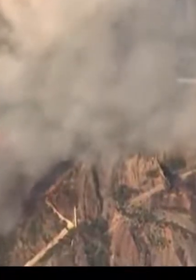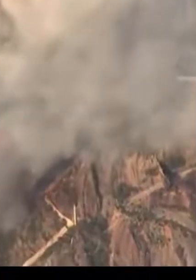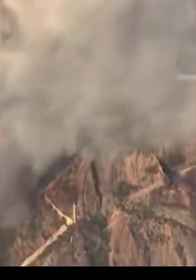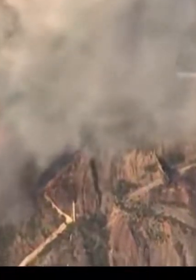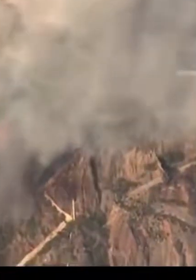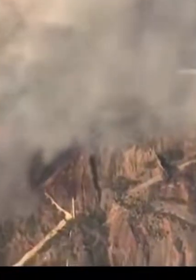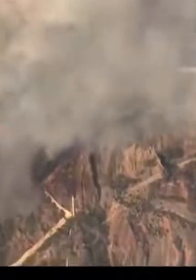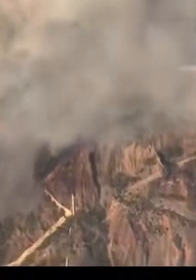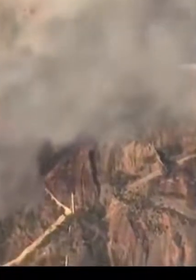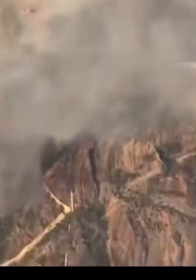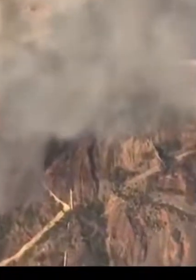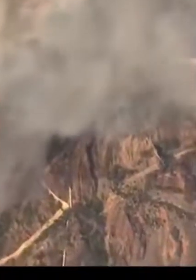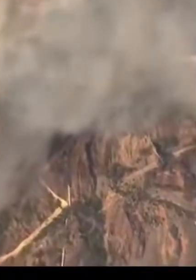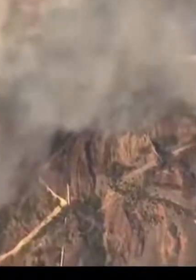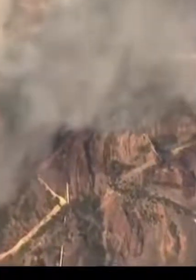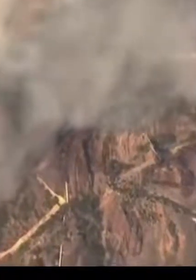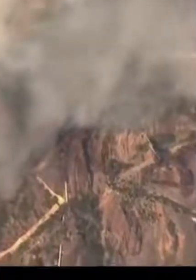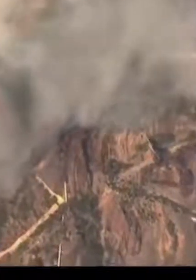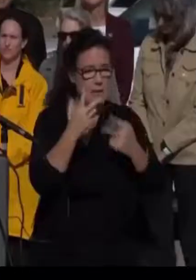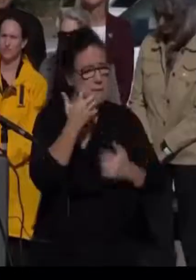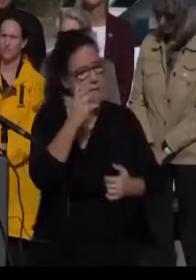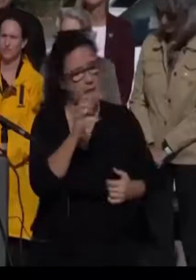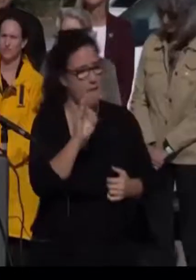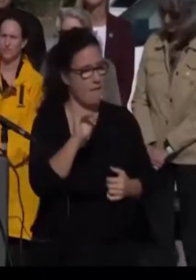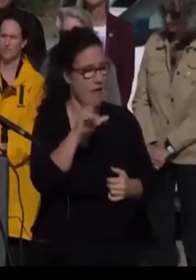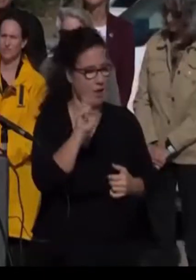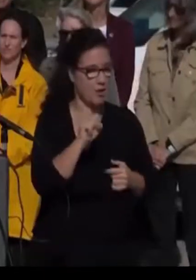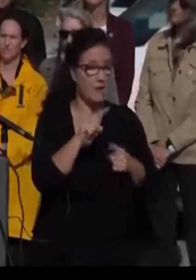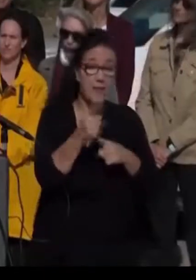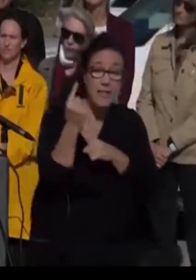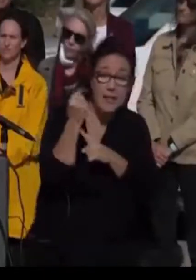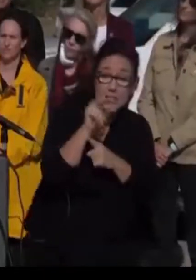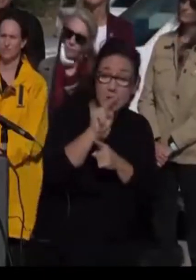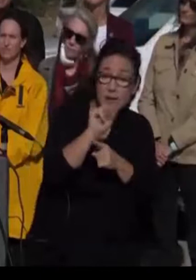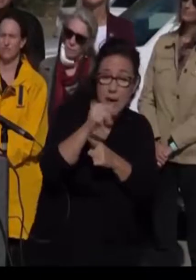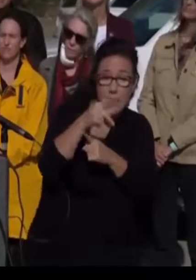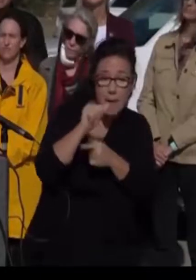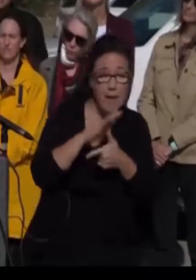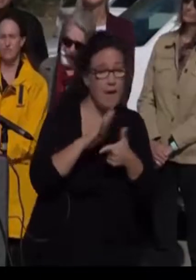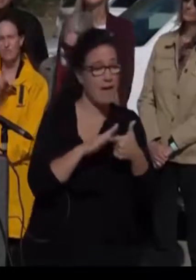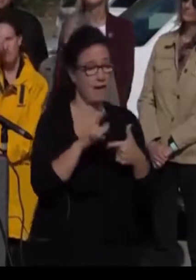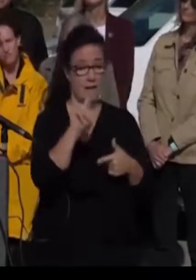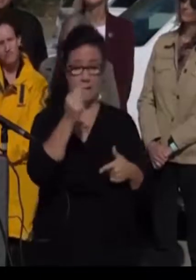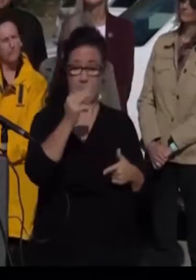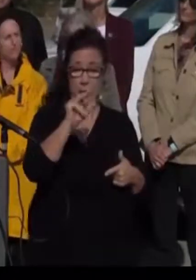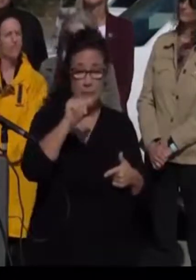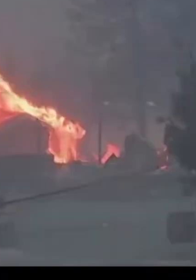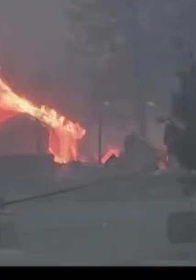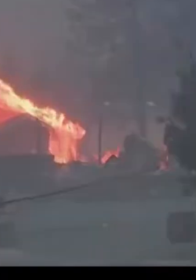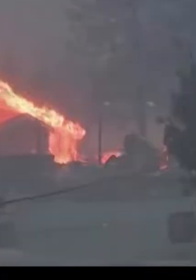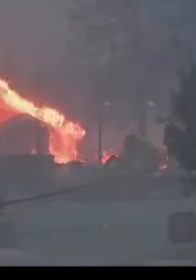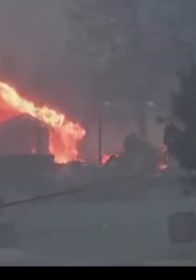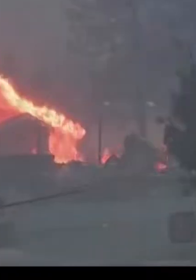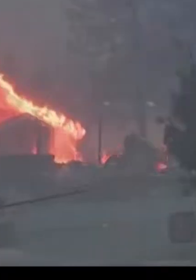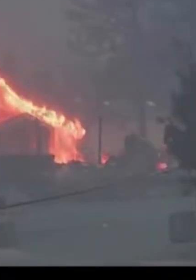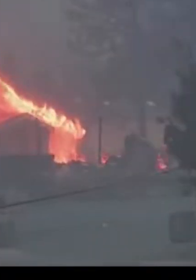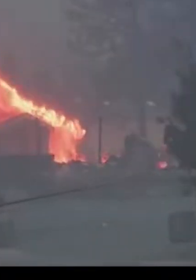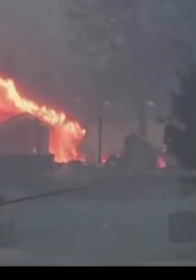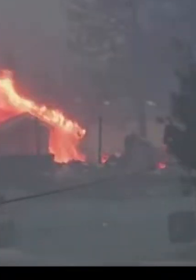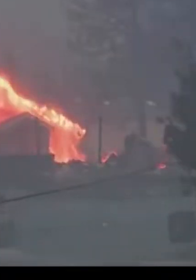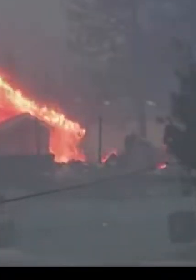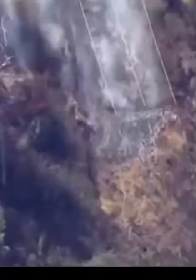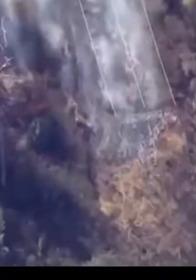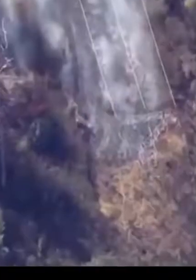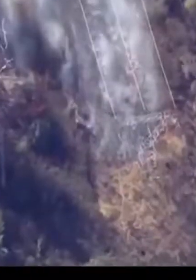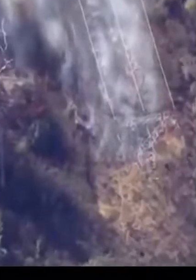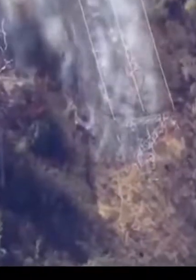look at the fires in Napa last year, the Thomas fire, the fire in Butte County right now, and this fire, the rate of